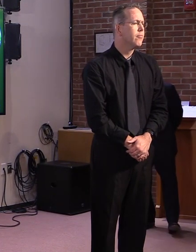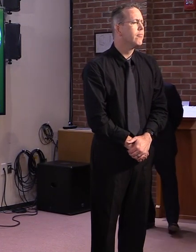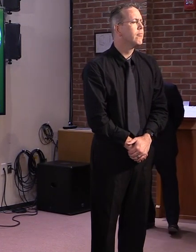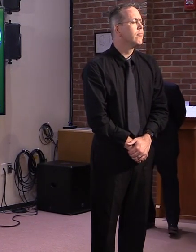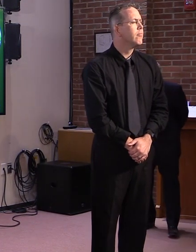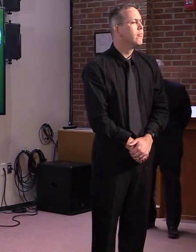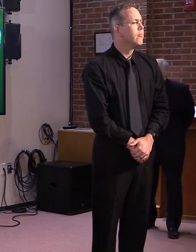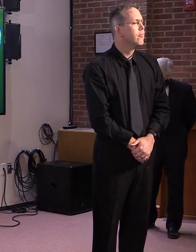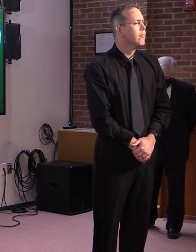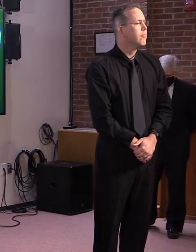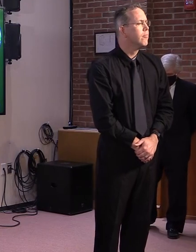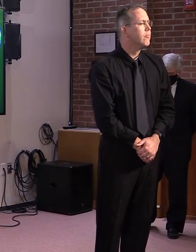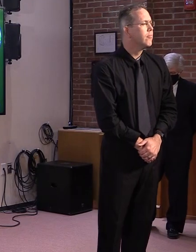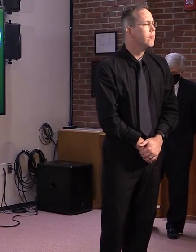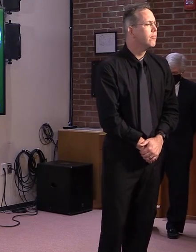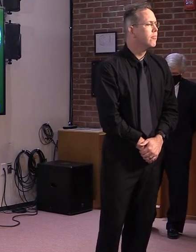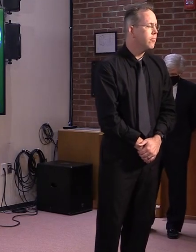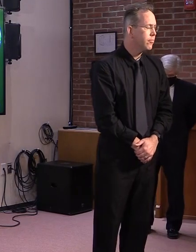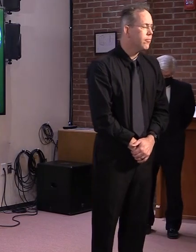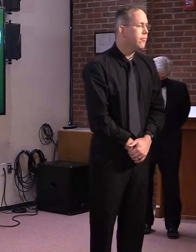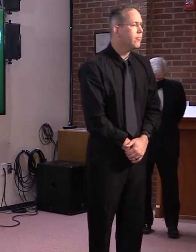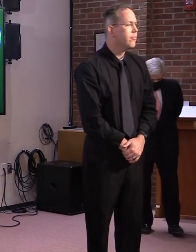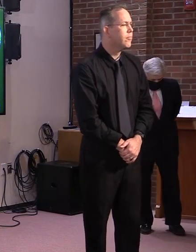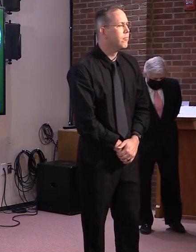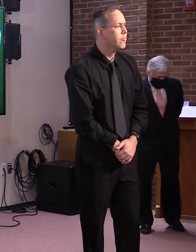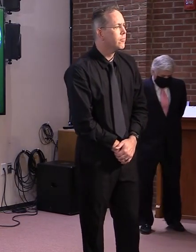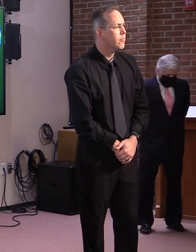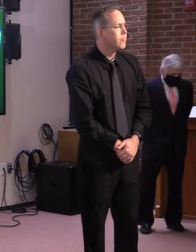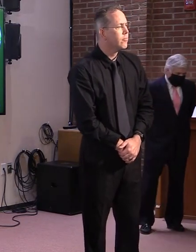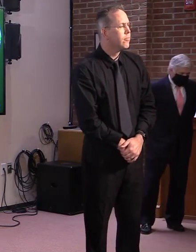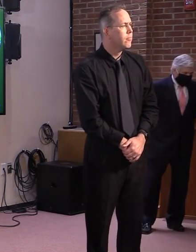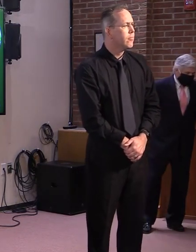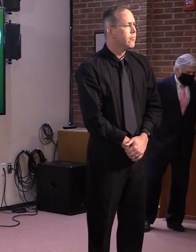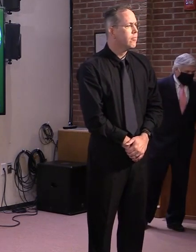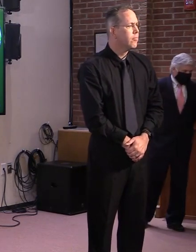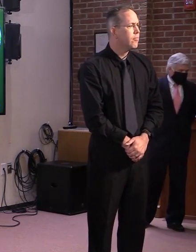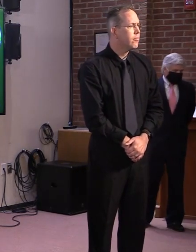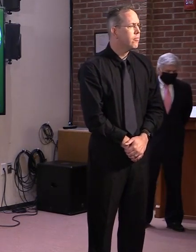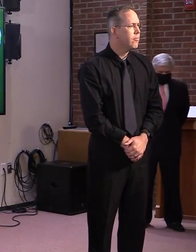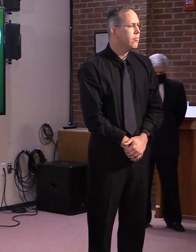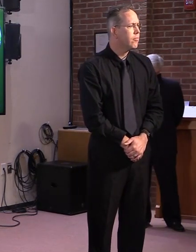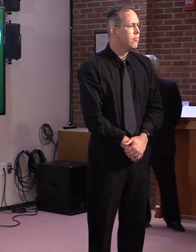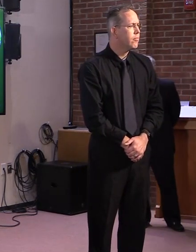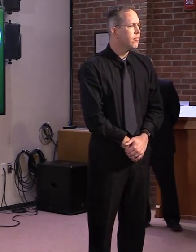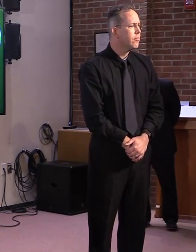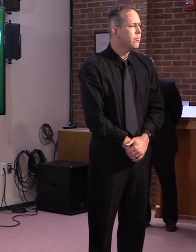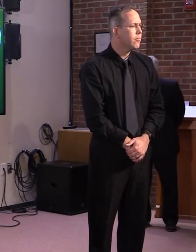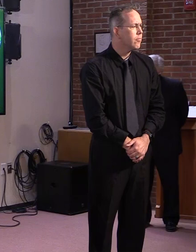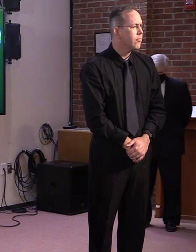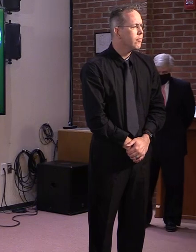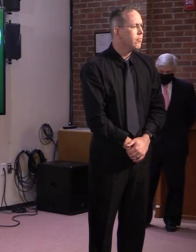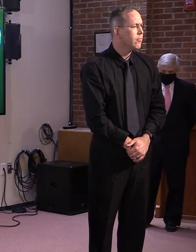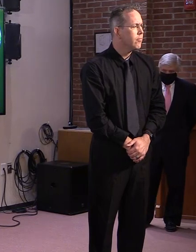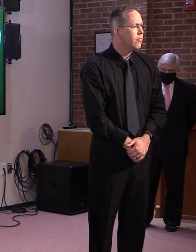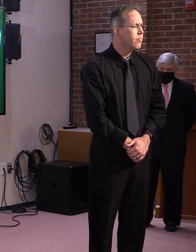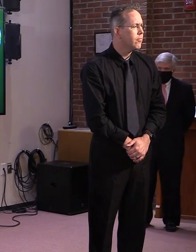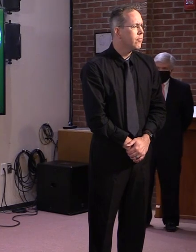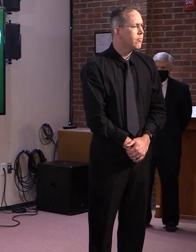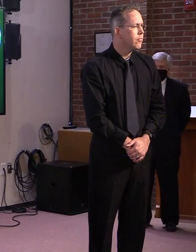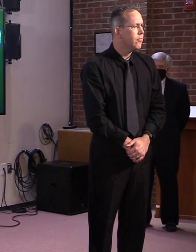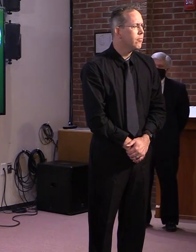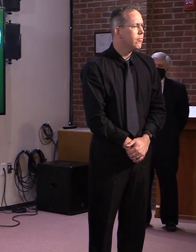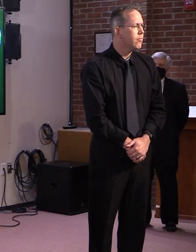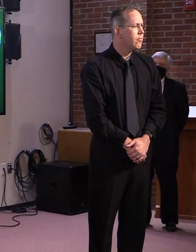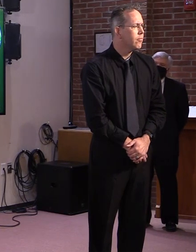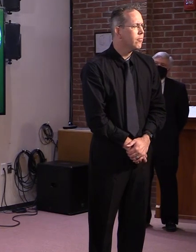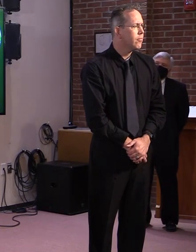proposed reallocating 20% of the Vermont state police budget towards social services, which they believe are sort of better poised to handle some